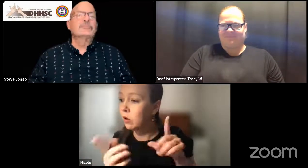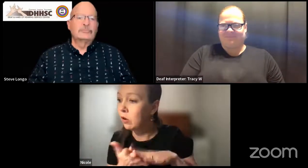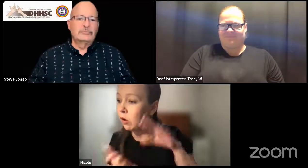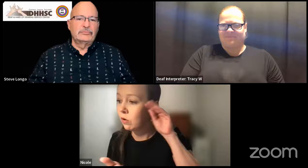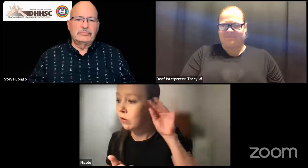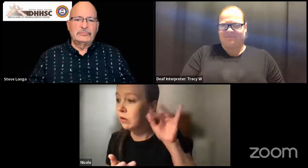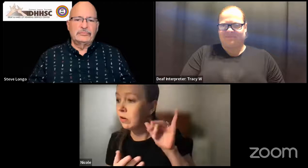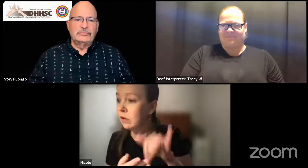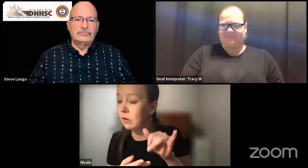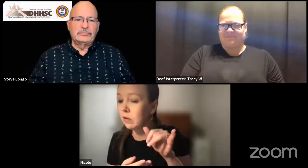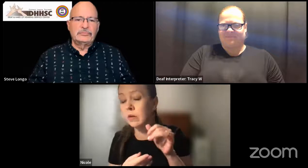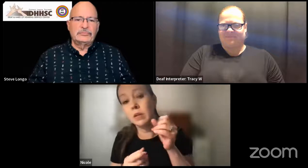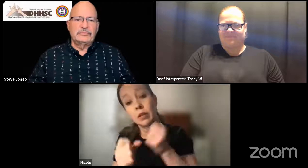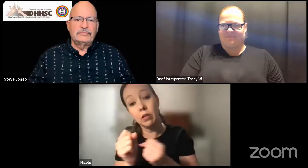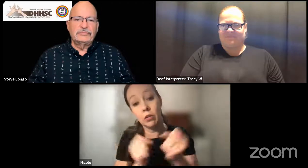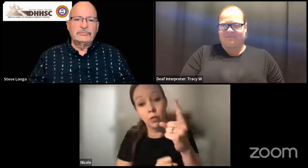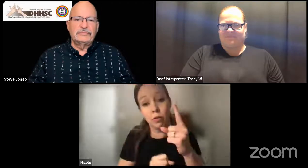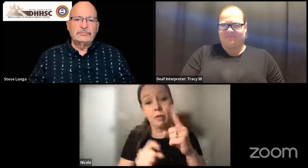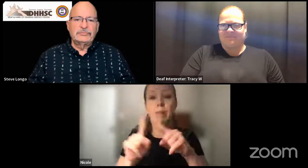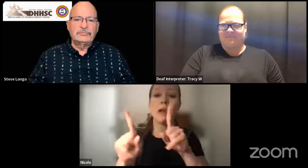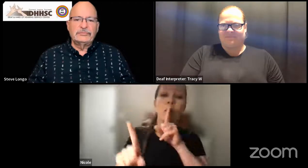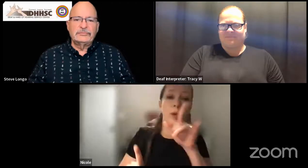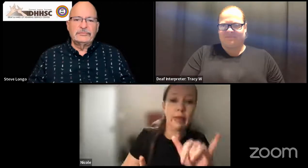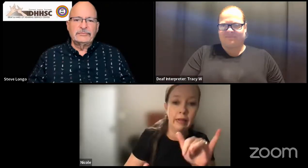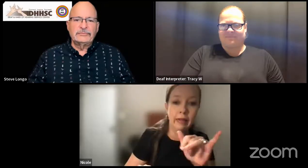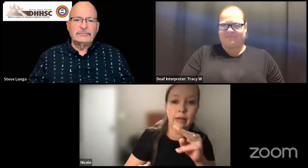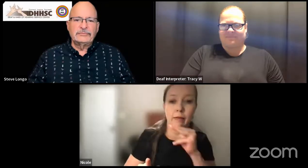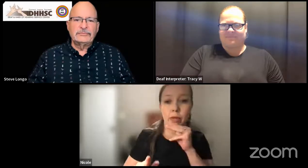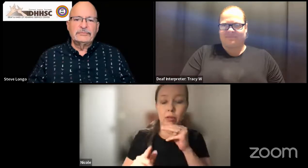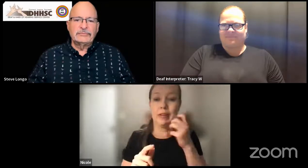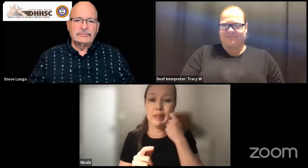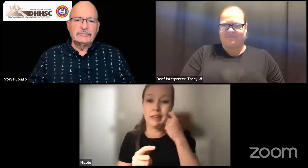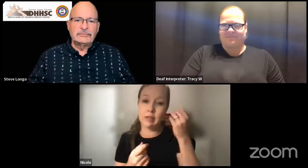just referring back to my notes. Also,